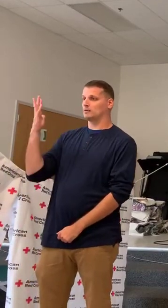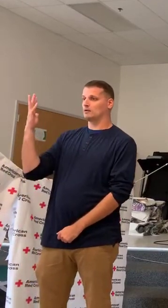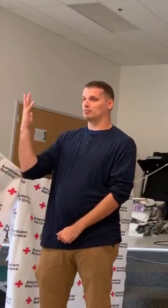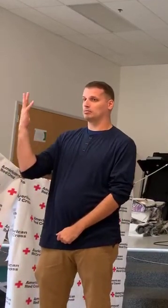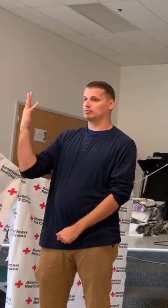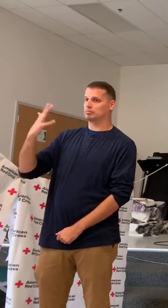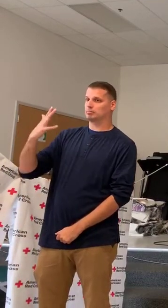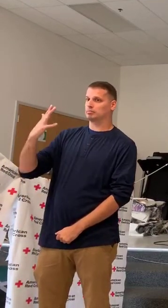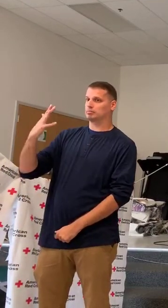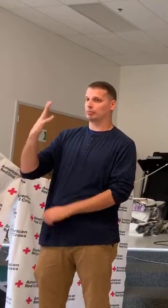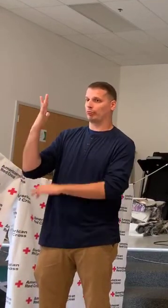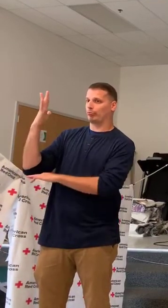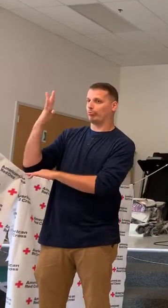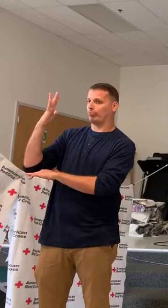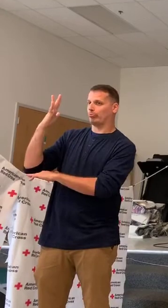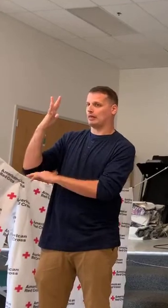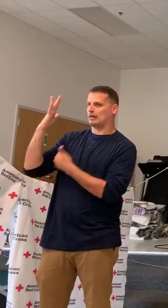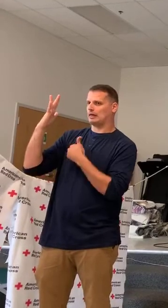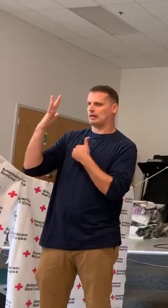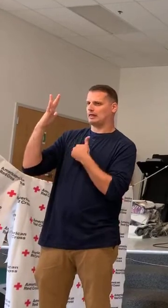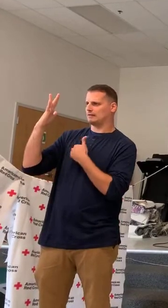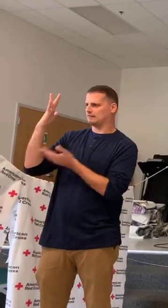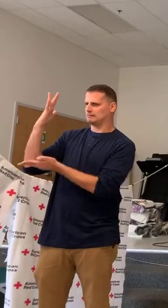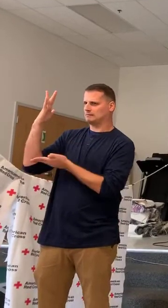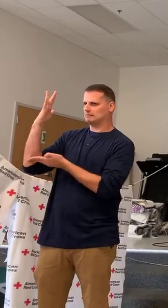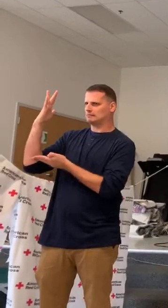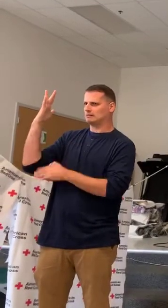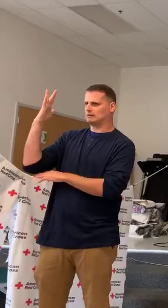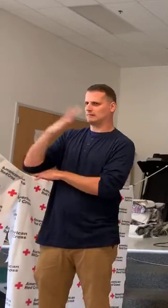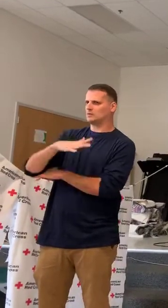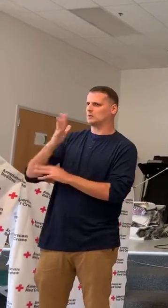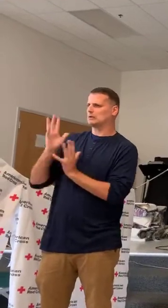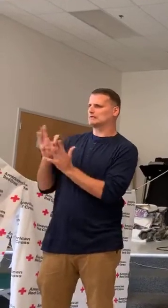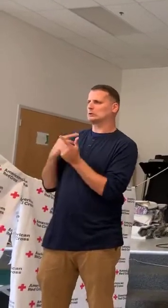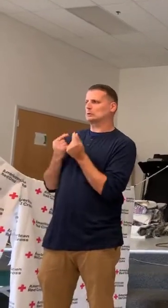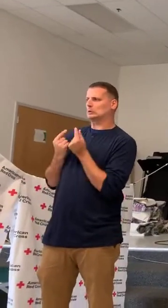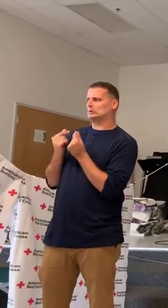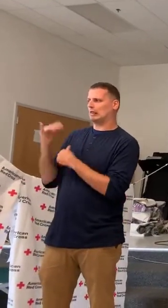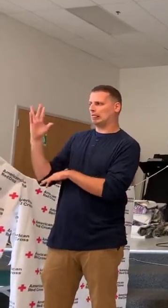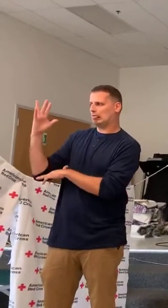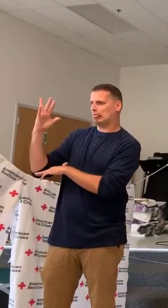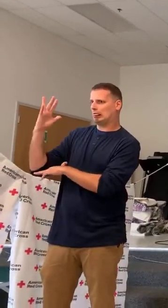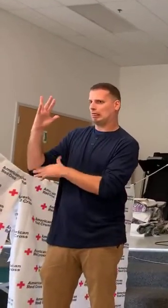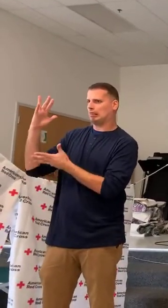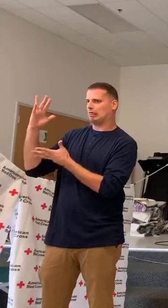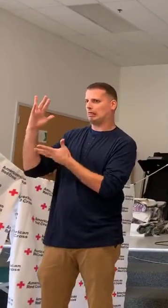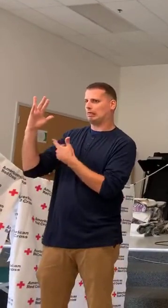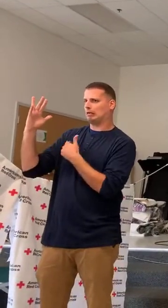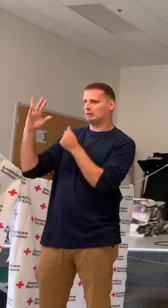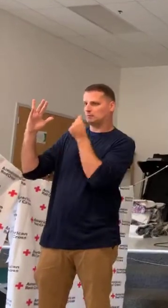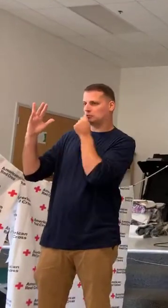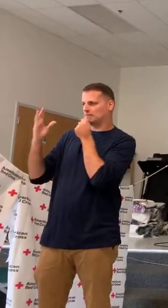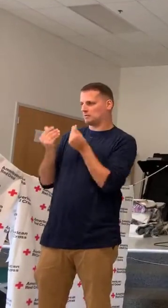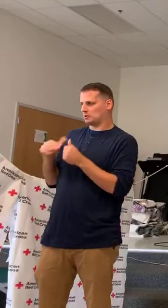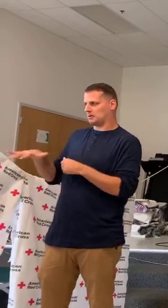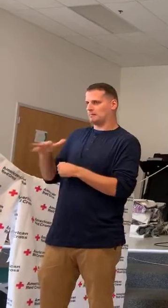field, but we're going to have Right, so the question from the gentleman is on private land with all these fire-weakened trees, how to get them